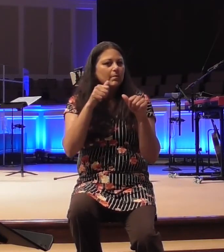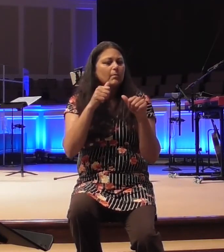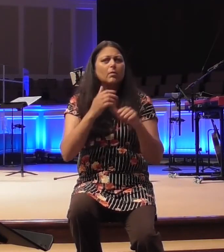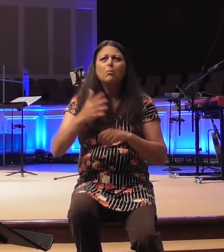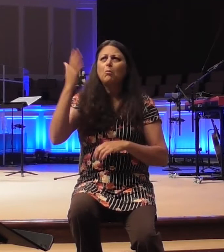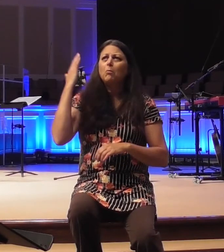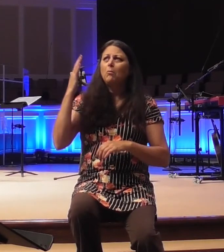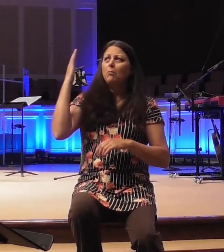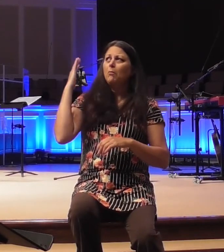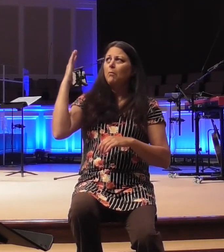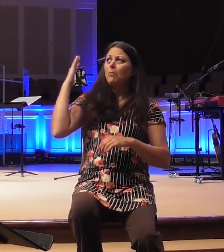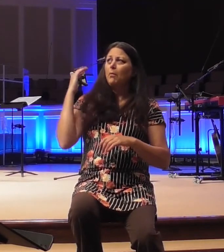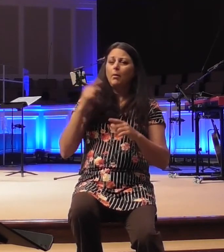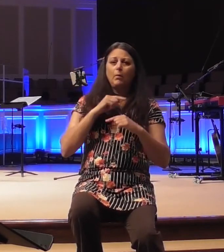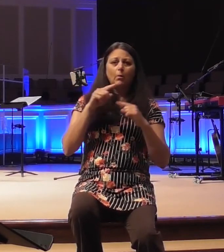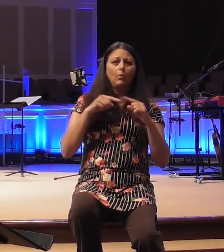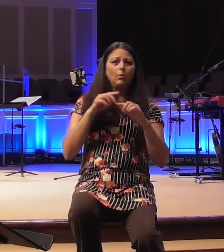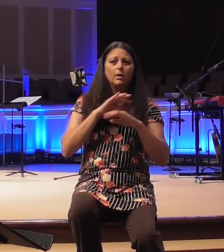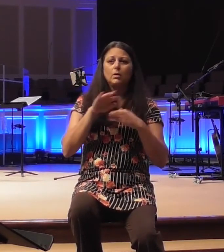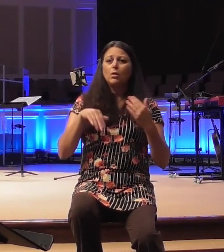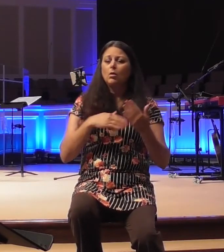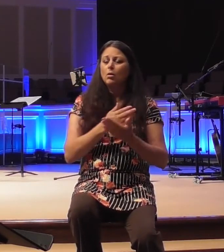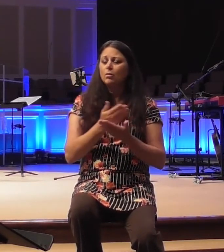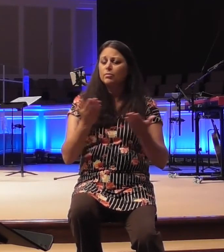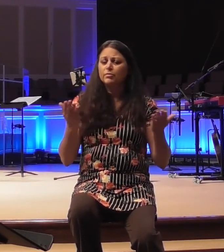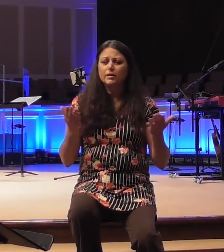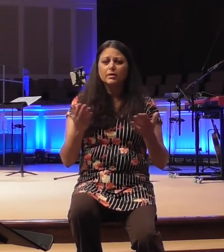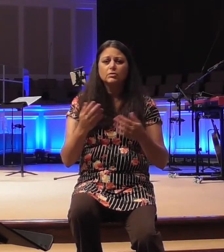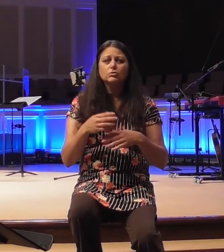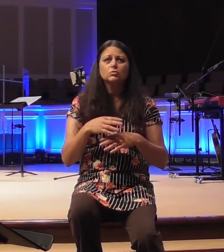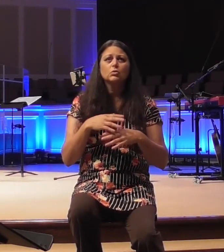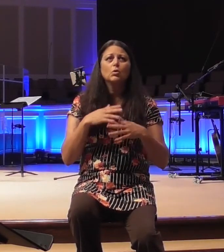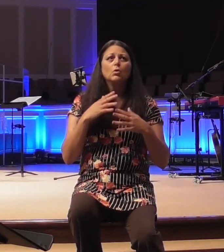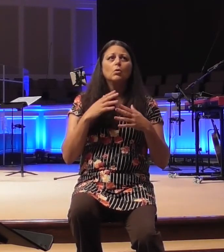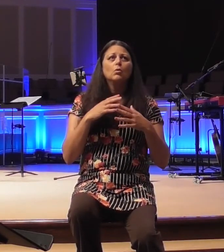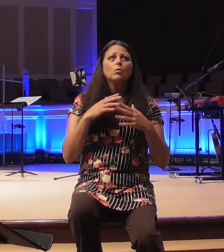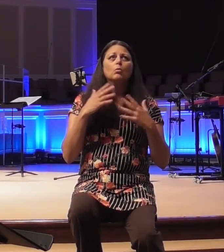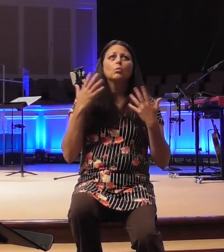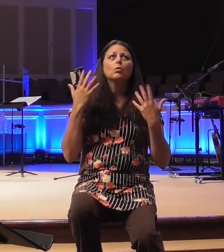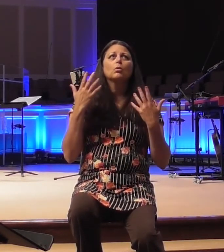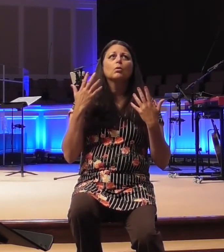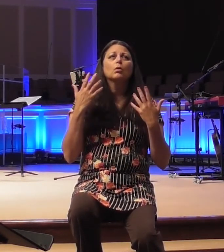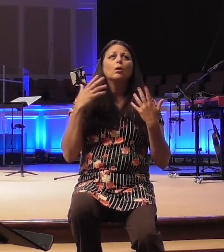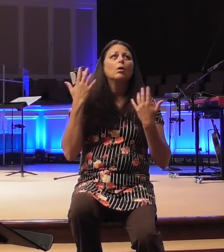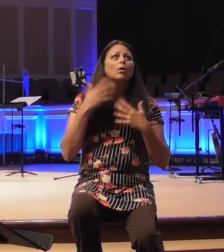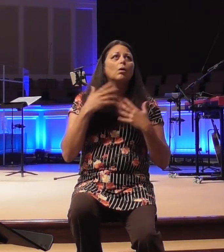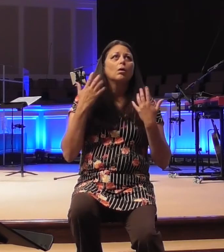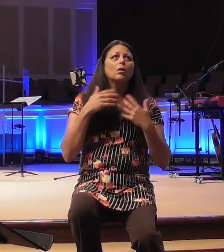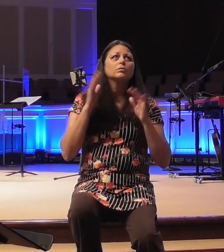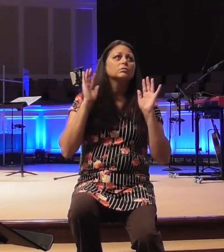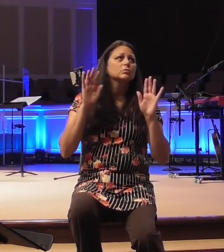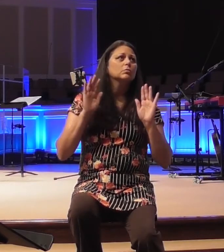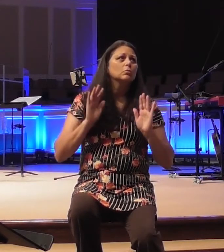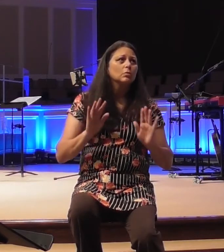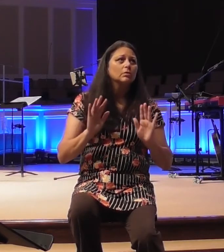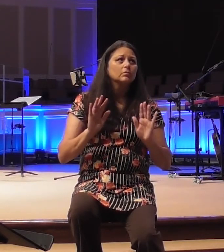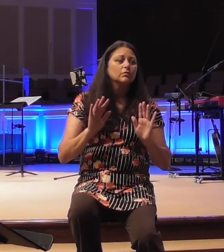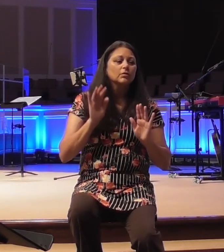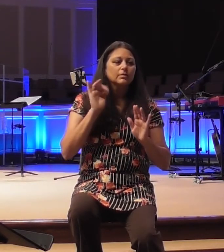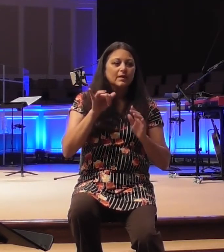wonderful and never be the same again, never be as good as it was before. Two problems with that. It's